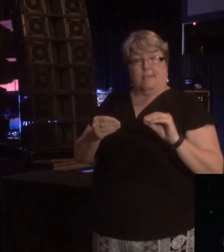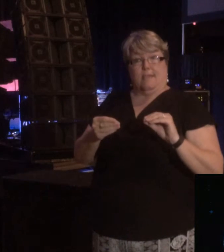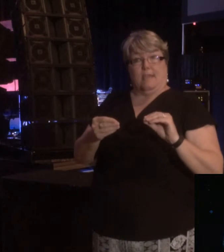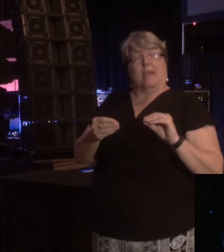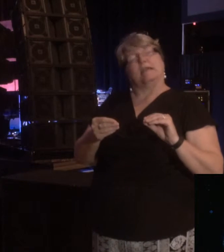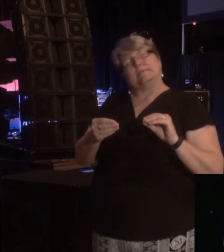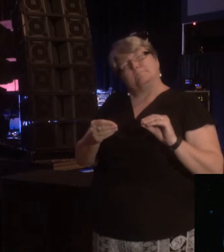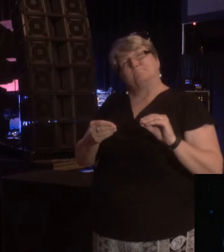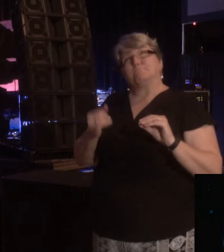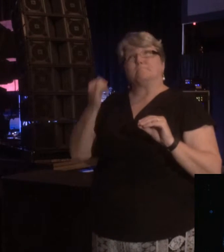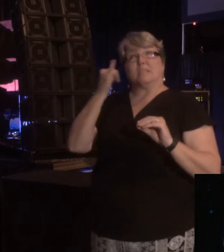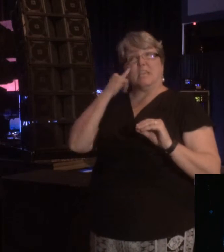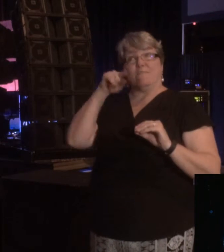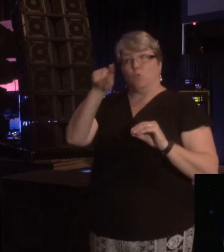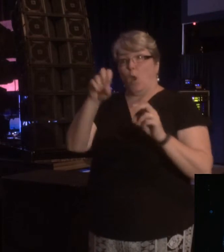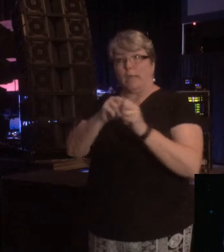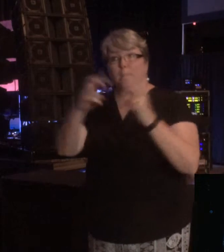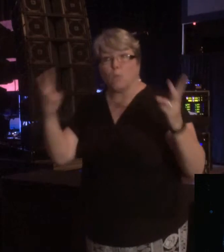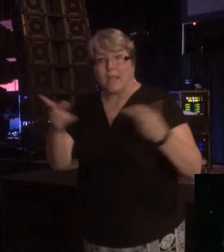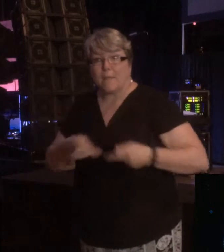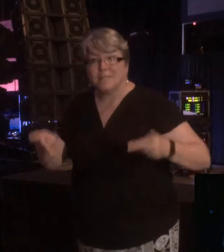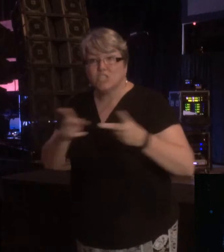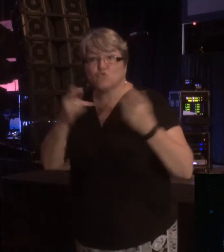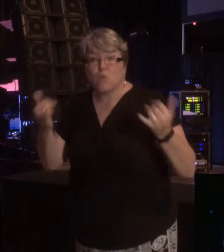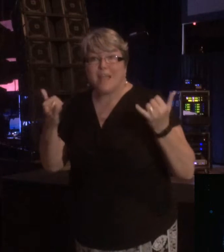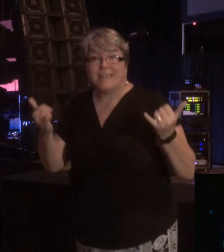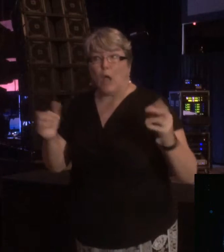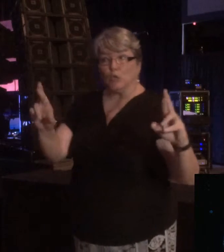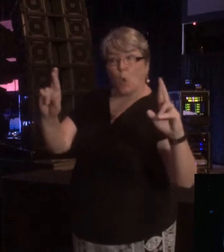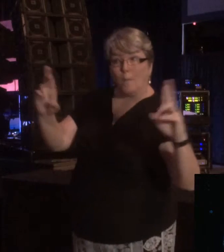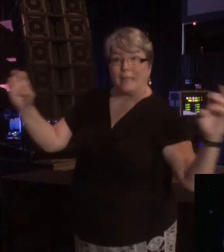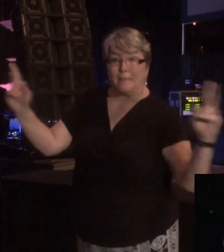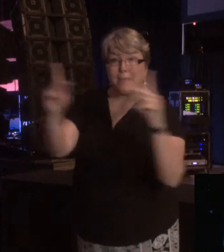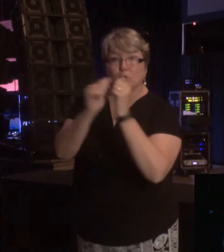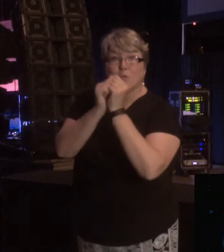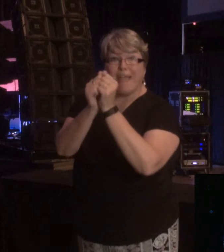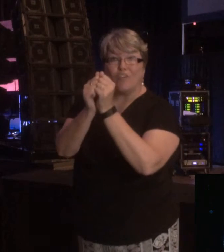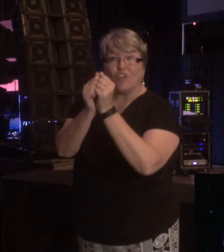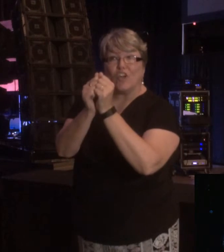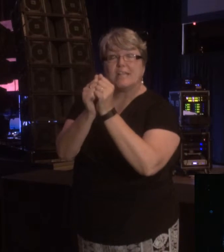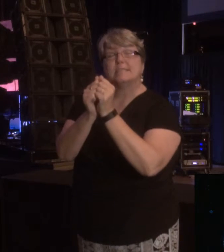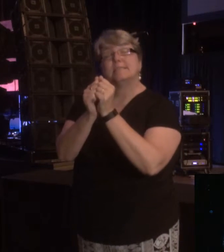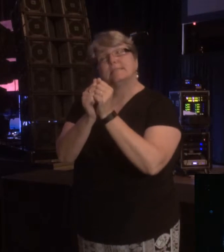Bass, but it does take two to make a thing go right. Okay, number 4.